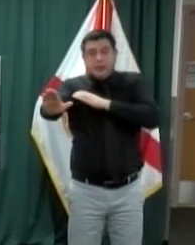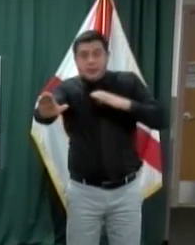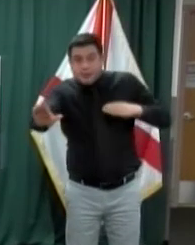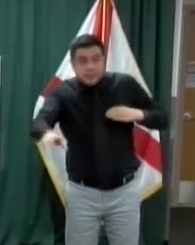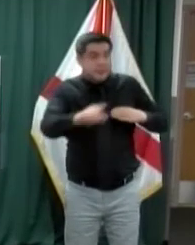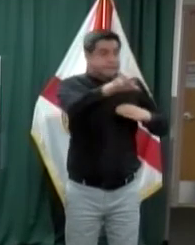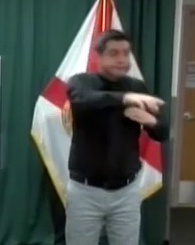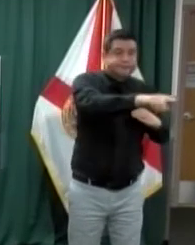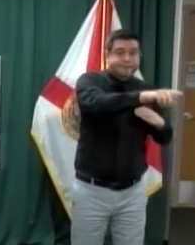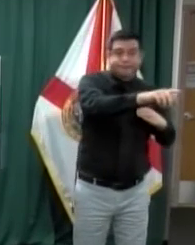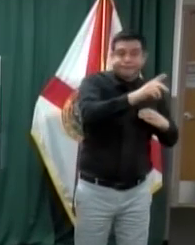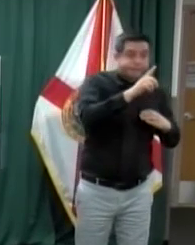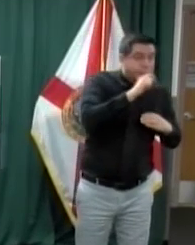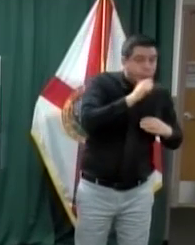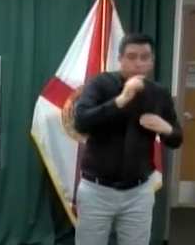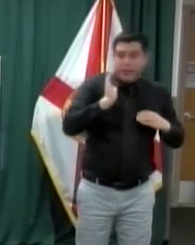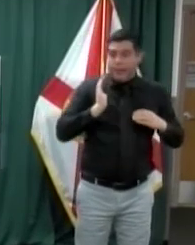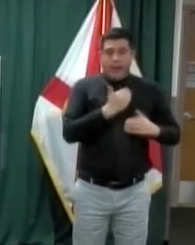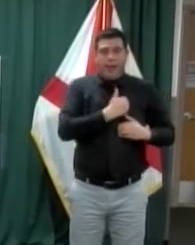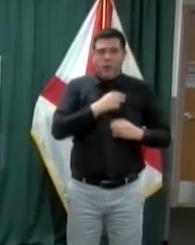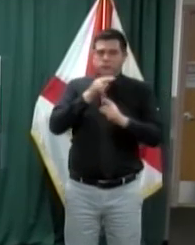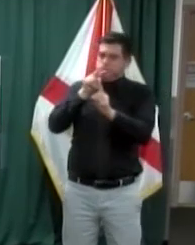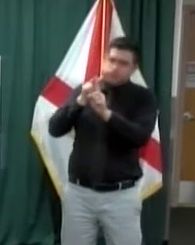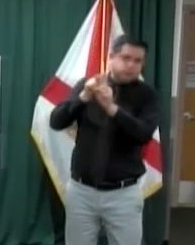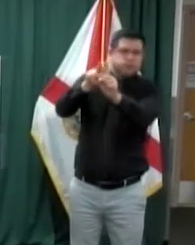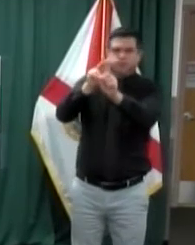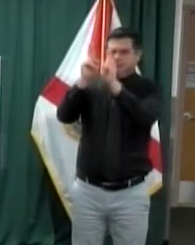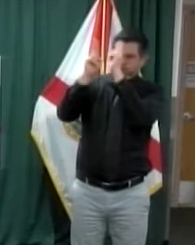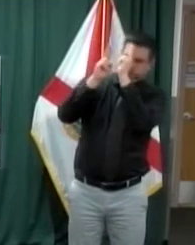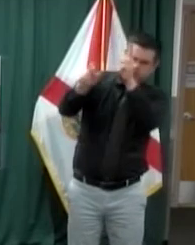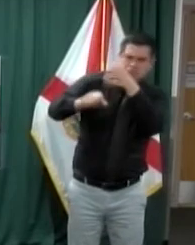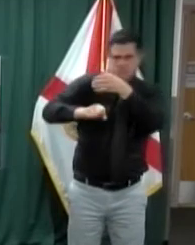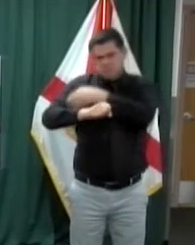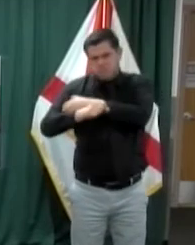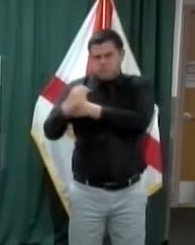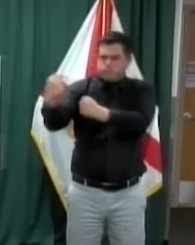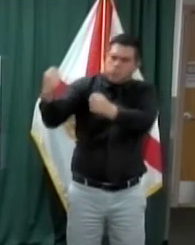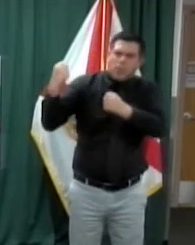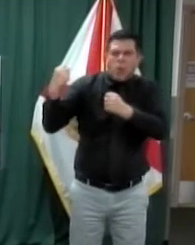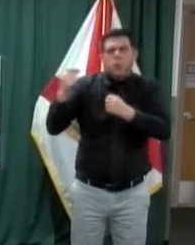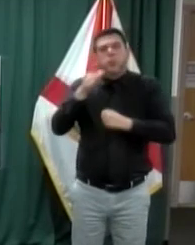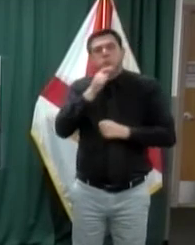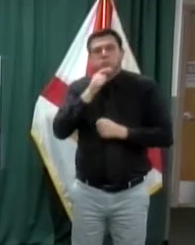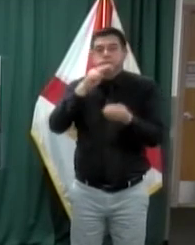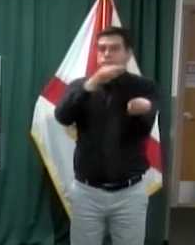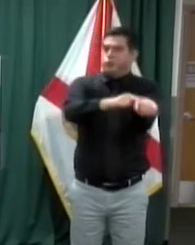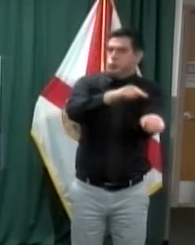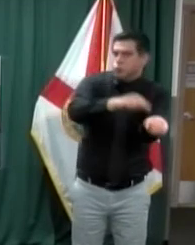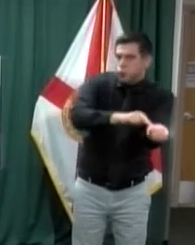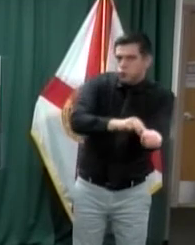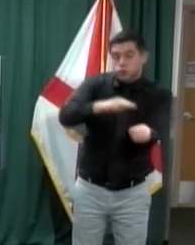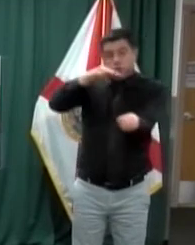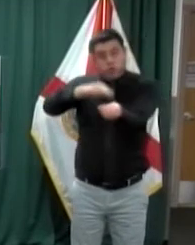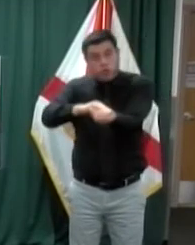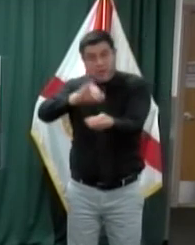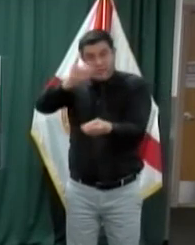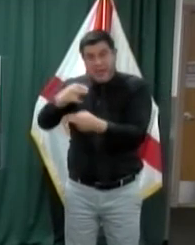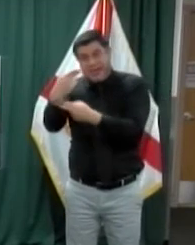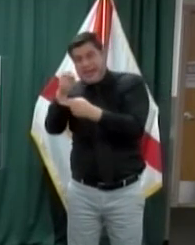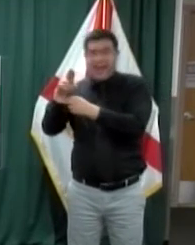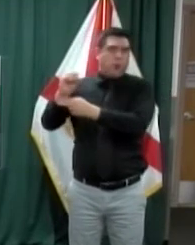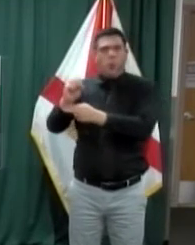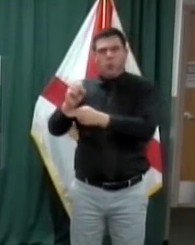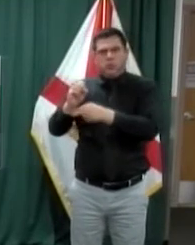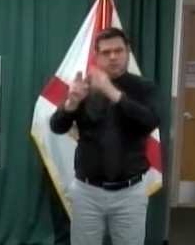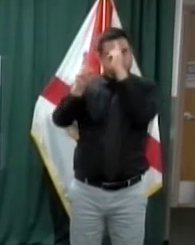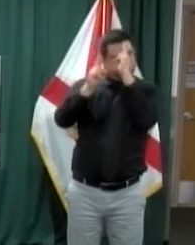healthcare workers, those essential employees that through all of this have now going on a month and a half showing up and doing